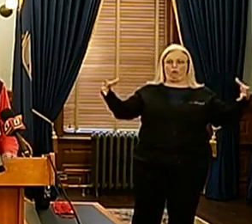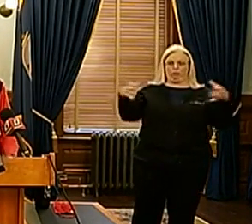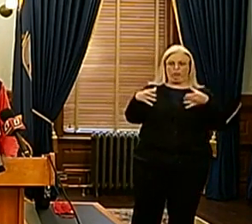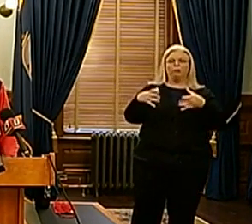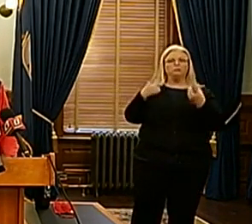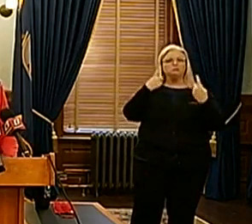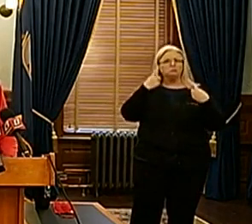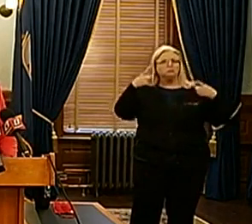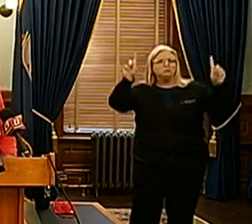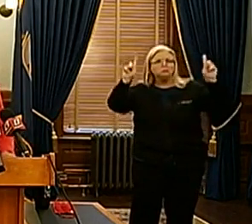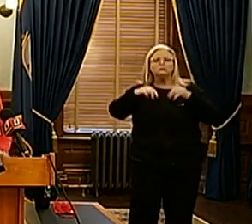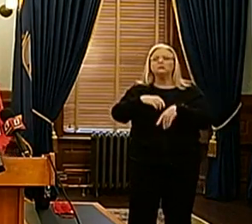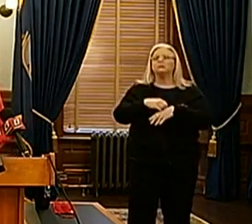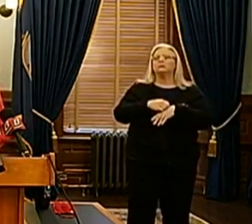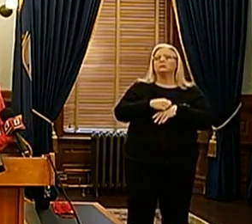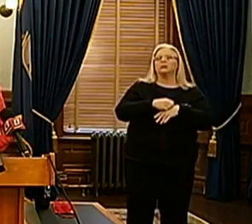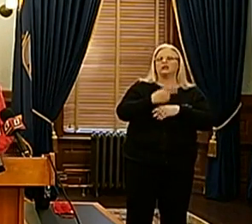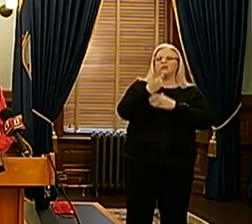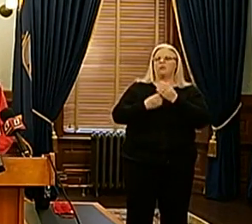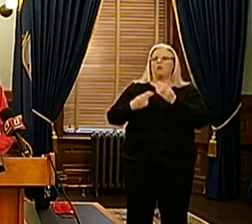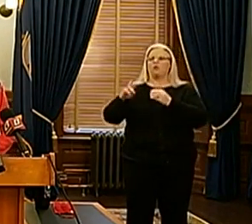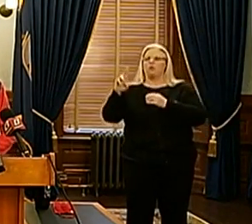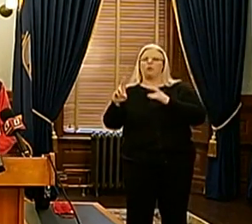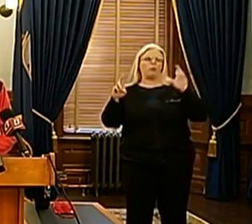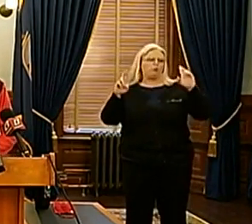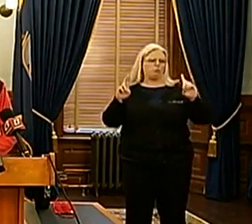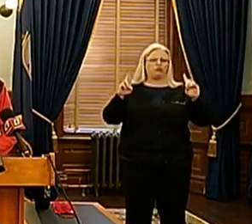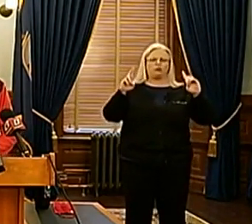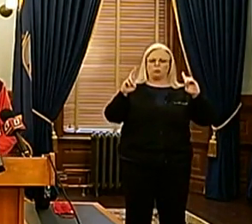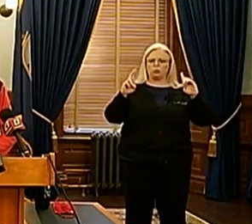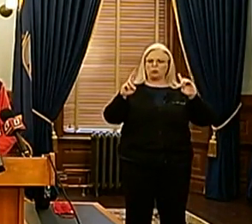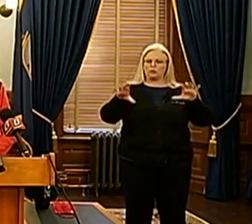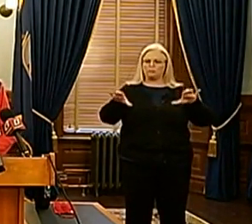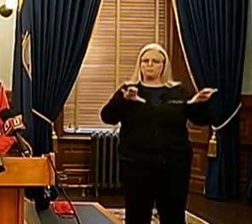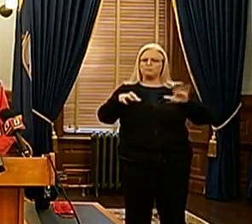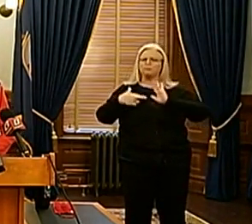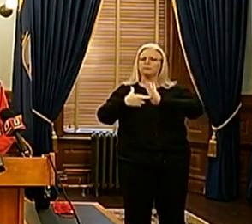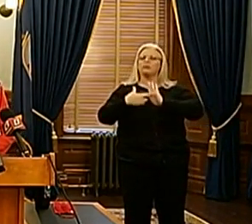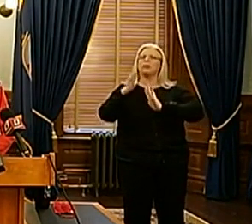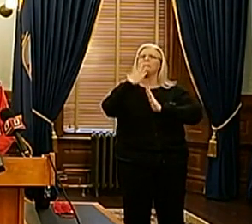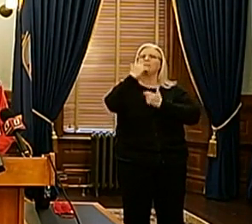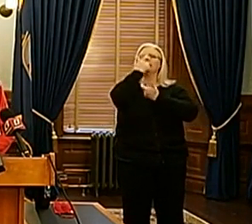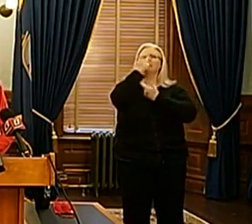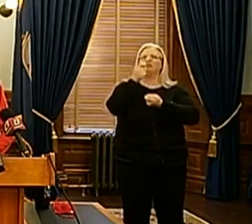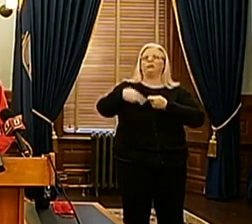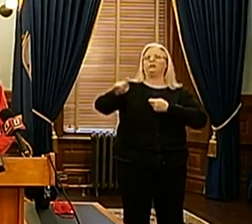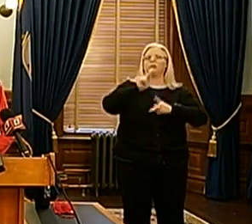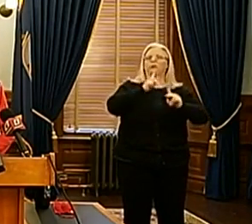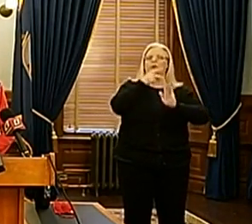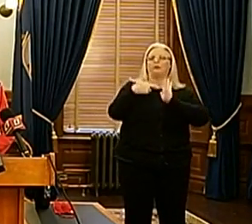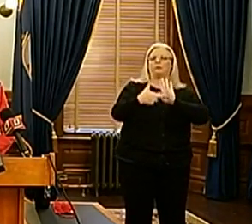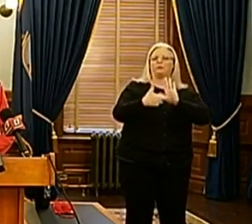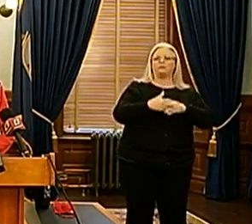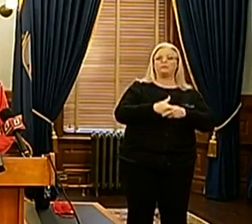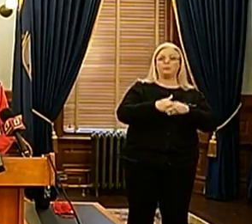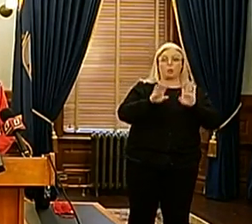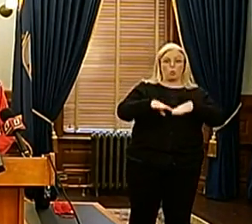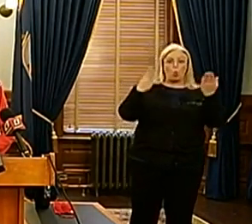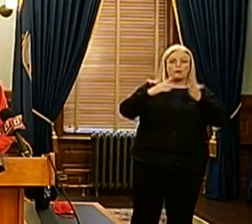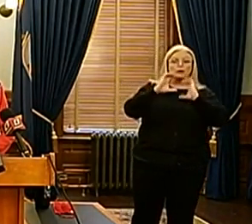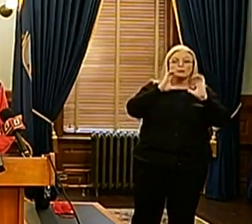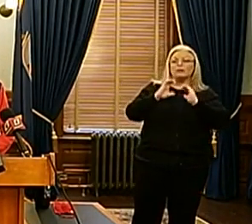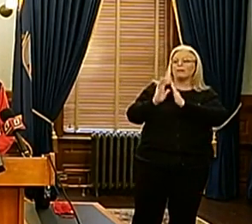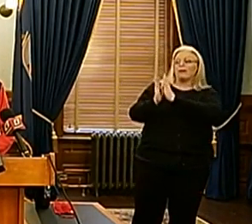I believe both sides were acting in what they felt were in the best interests of Kansans. I began the conversation by